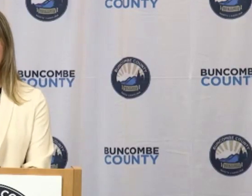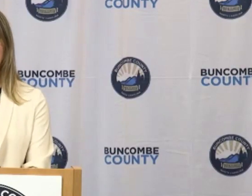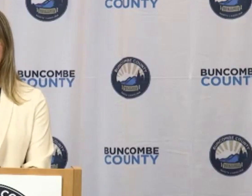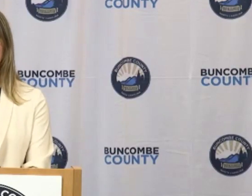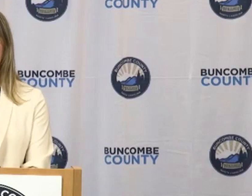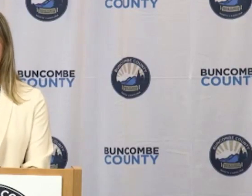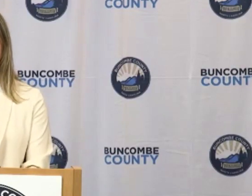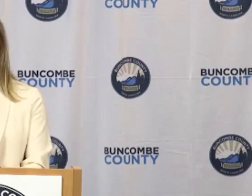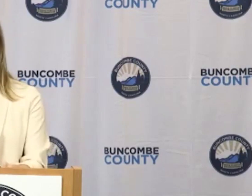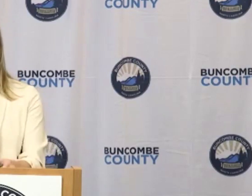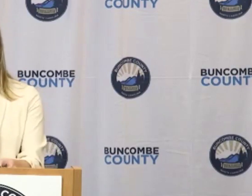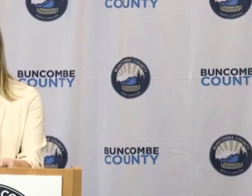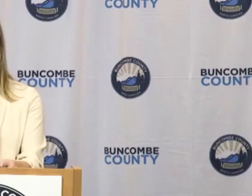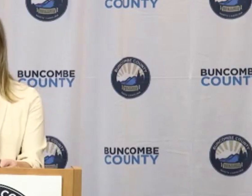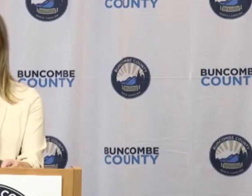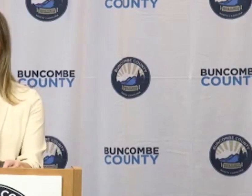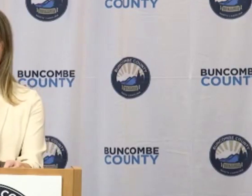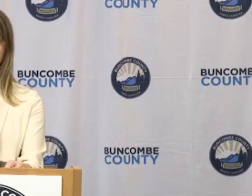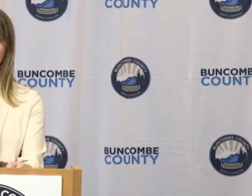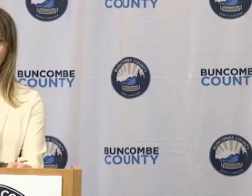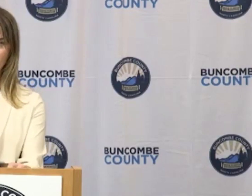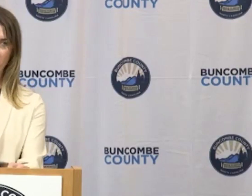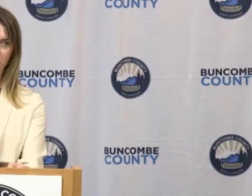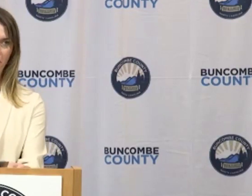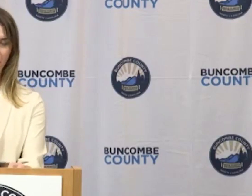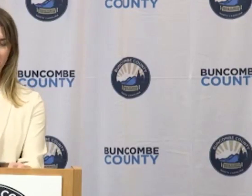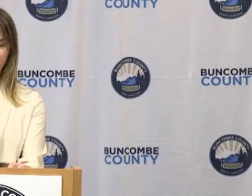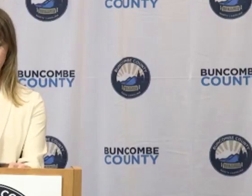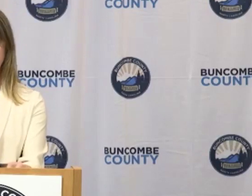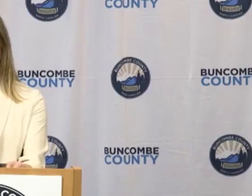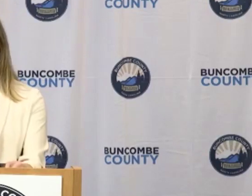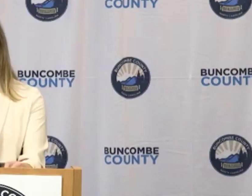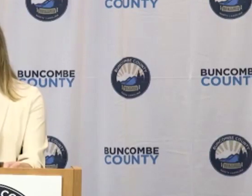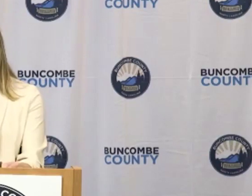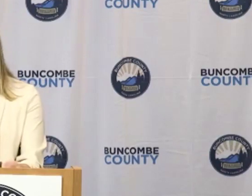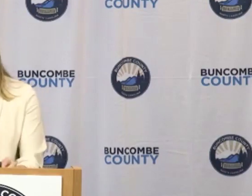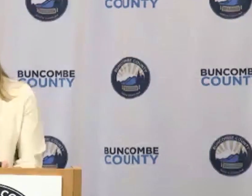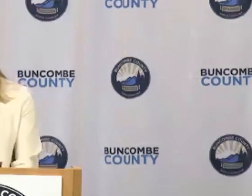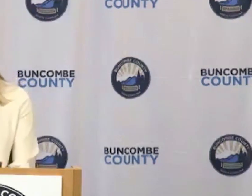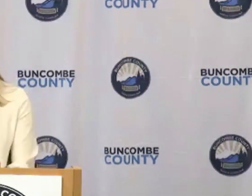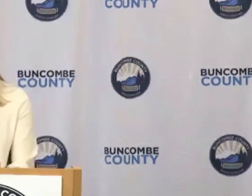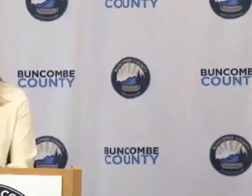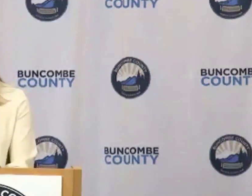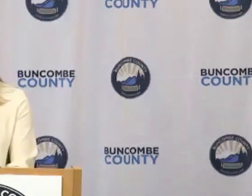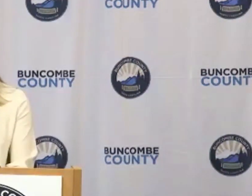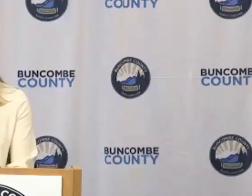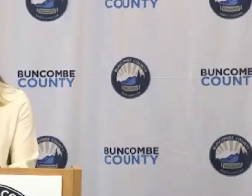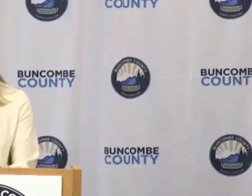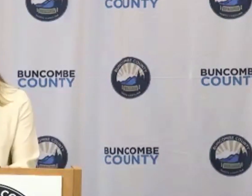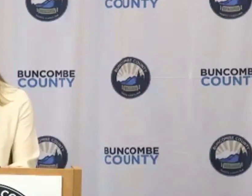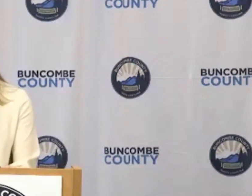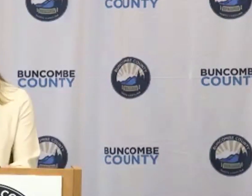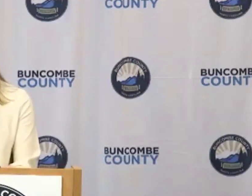Fairview Ingalls at 225 Charlotte Highway by Reynolds High. These will remain open from 7 a.m. to